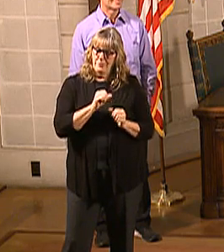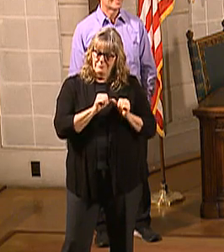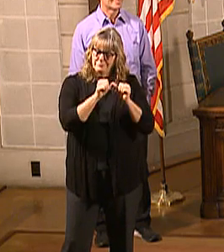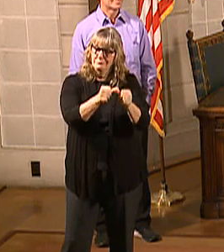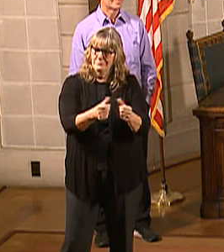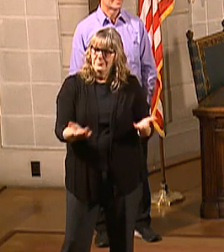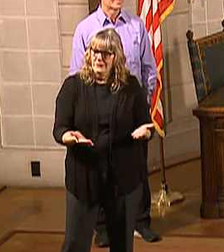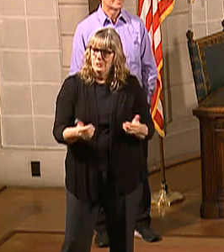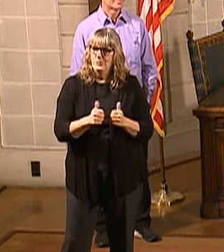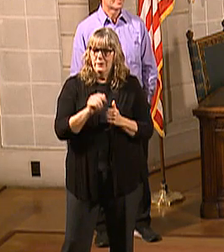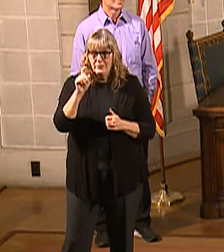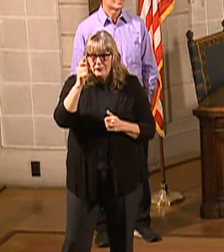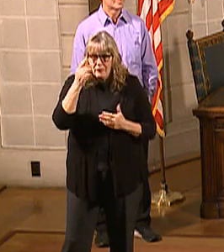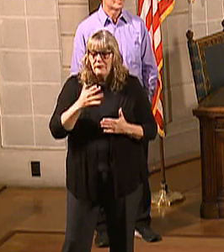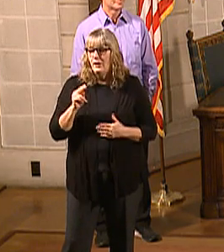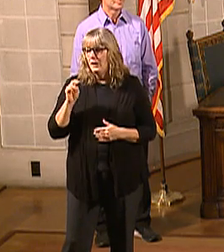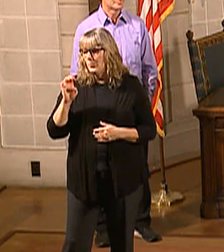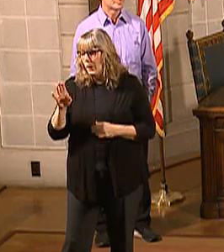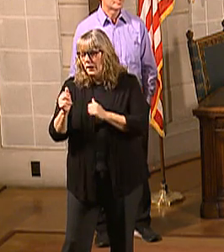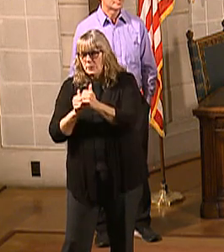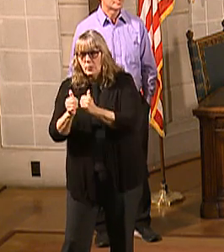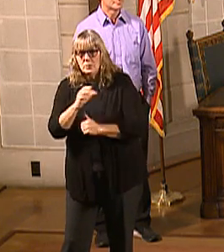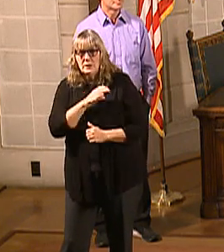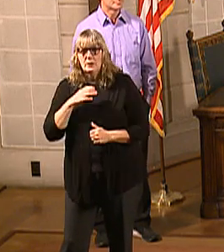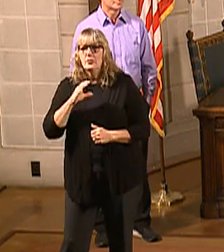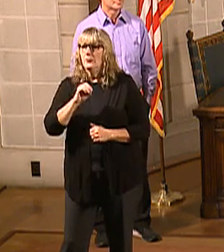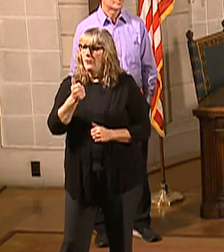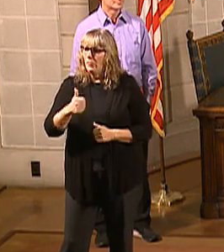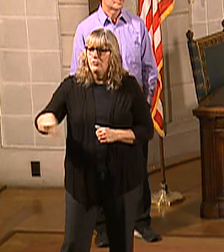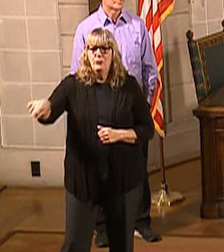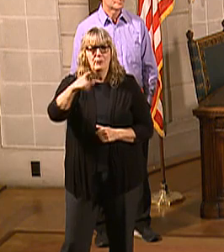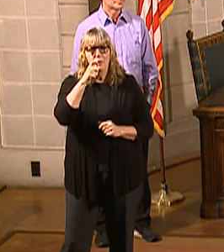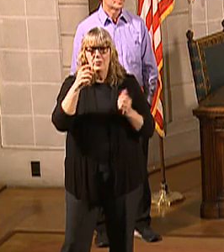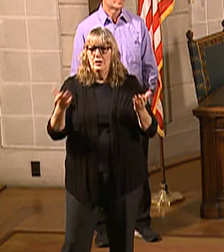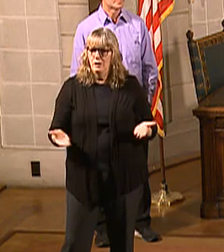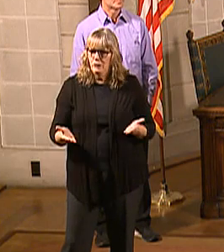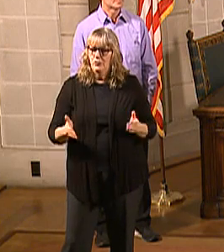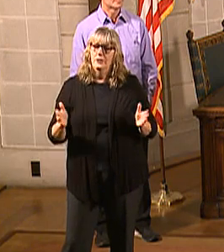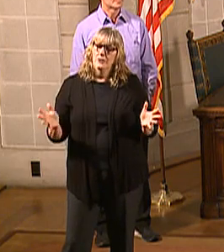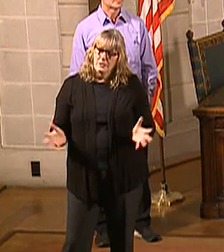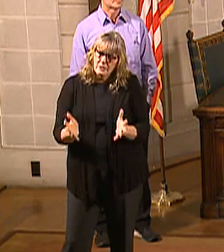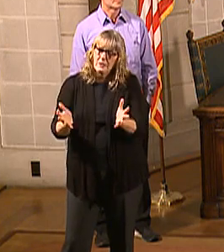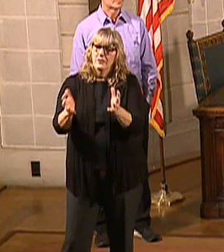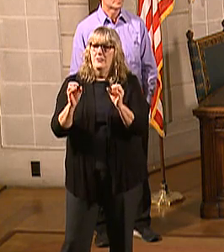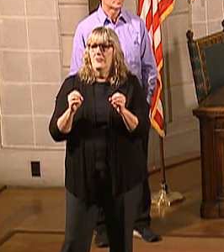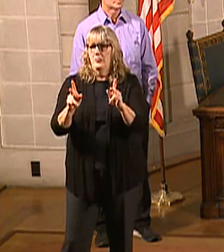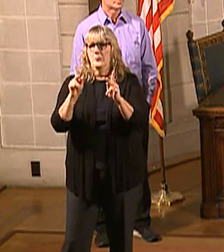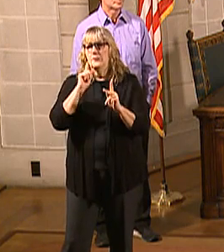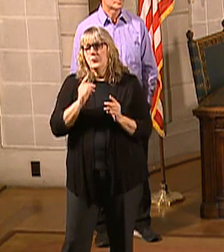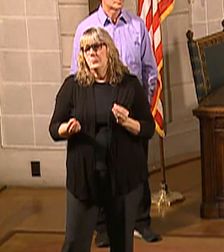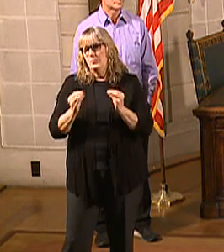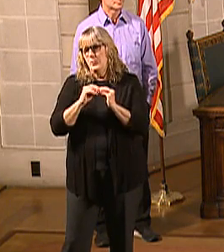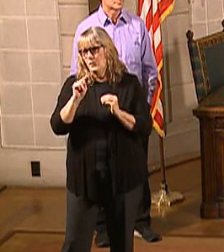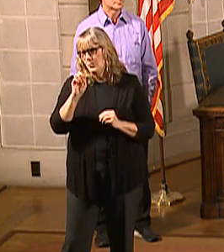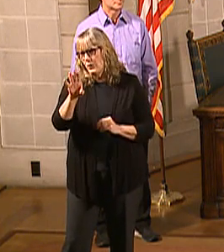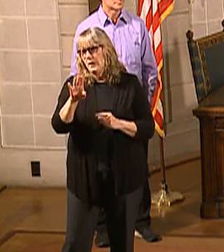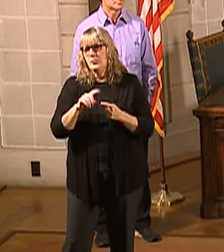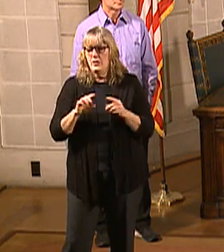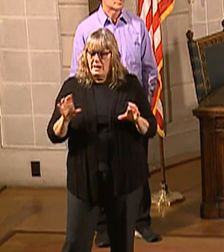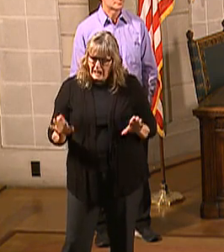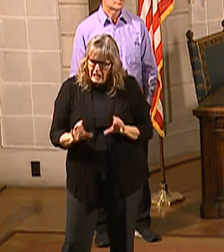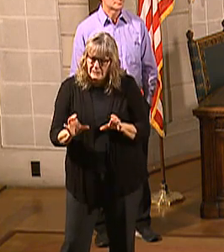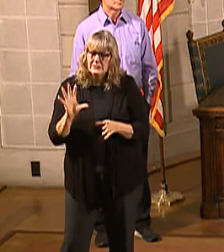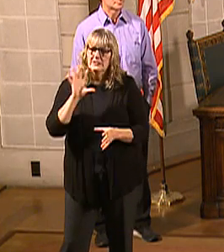the Nebraska Sports Council, and our other partners that are here today to help create opportunity for more Nebraskans to be more